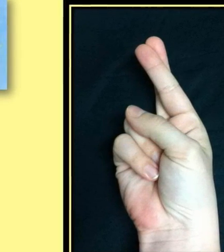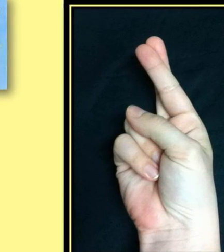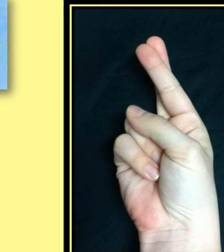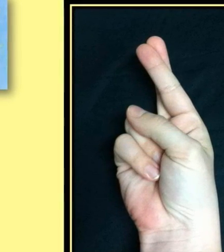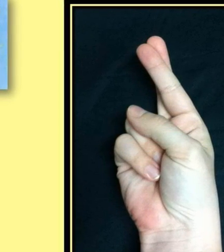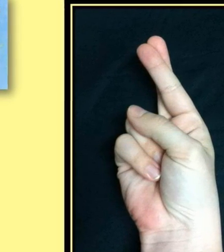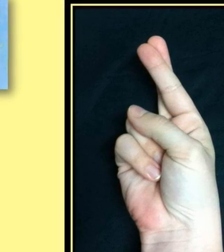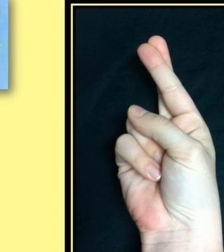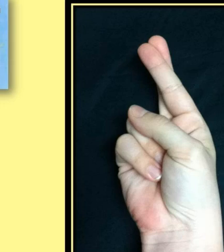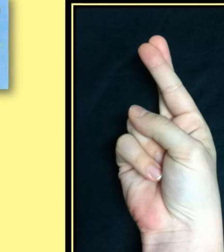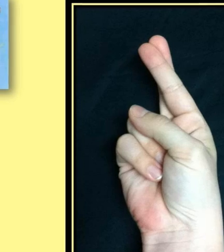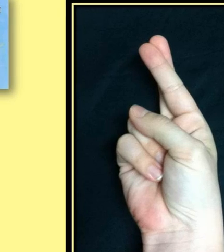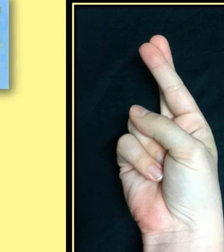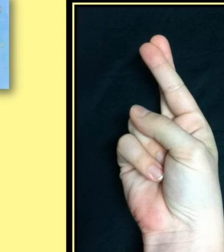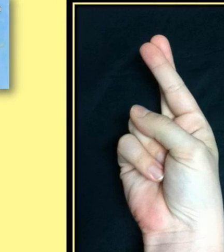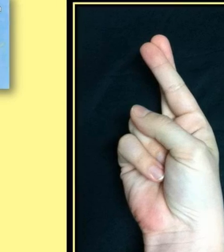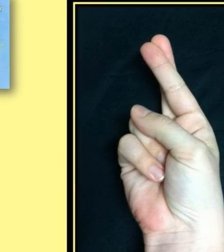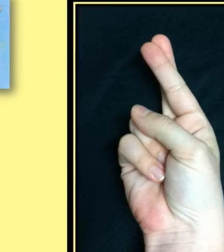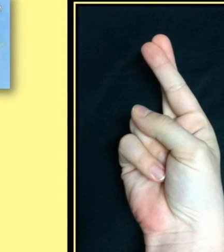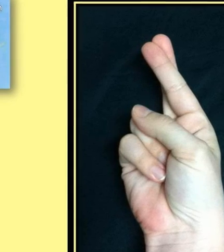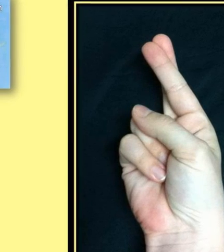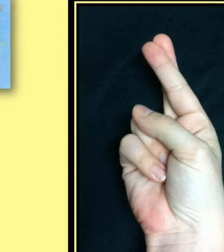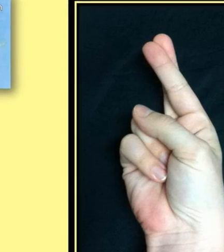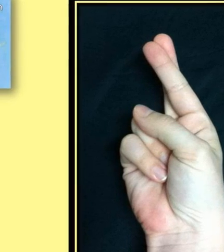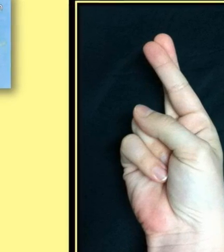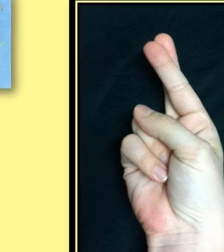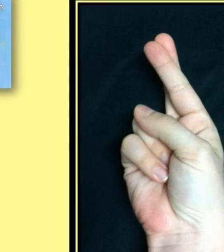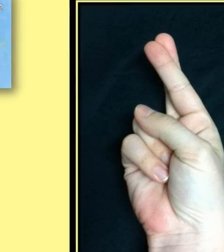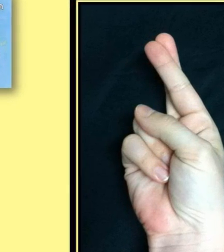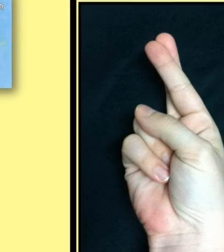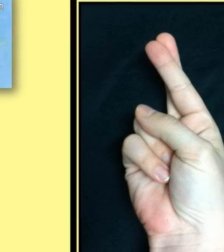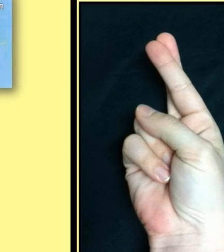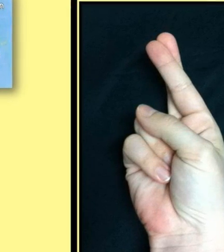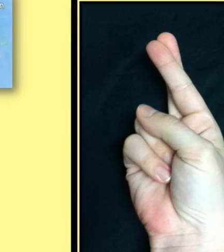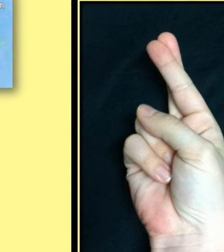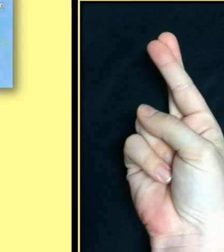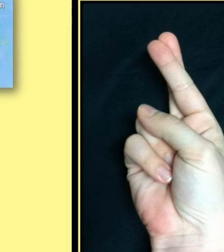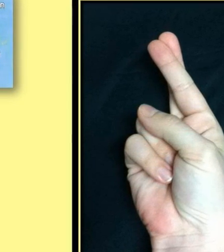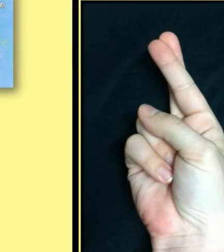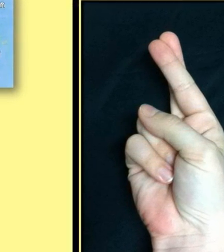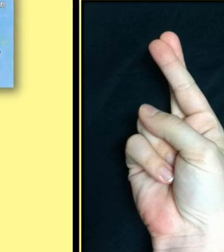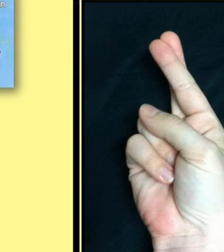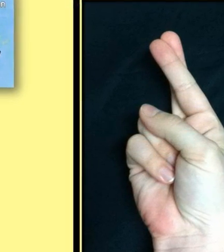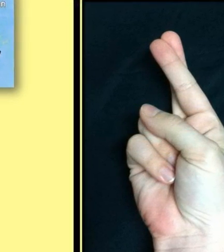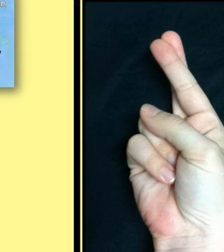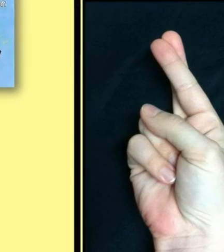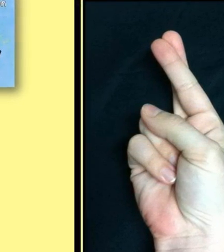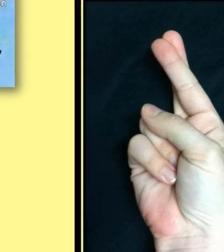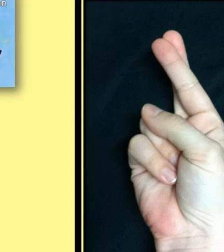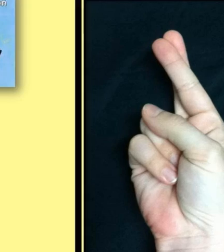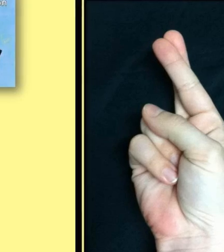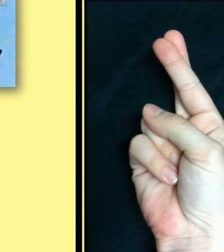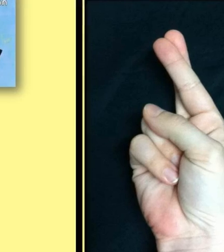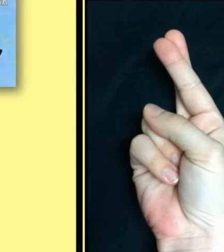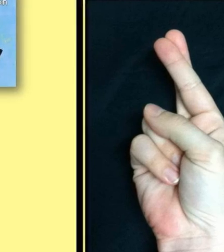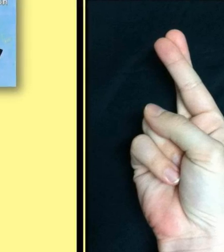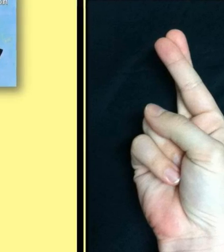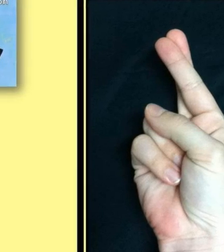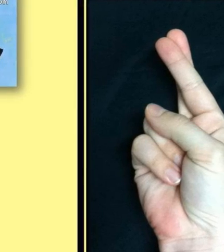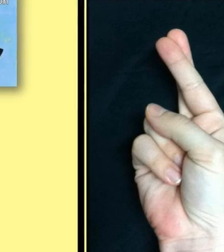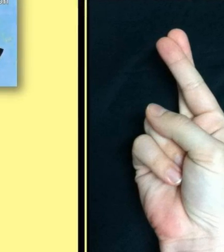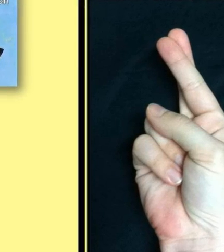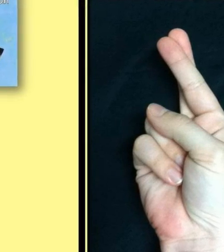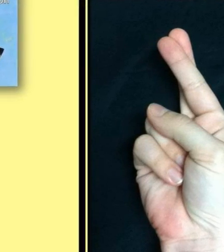palm. Now, have your middle finger point straight up to the ceiling, and then have your index finger overlap your middle finger